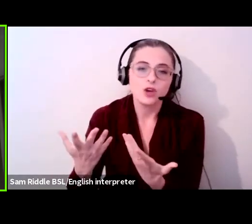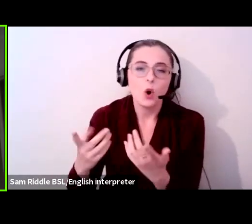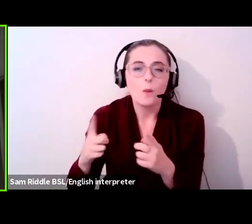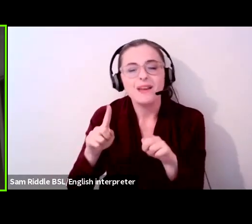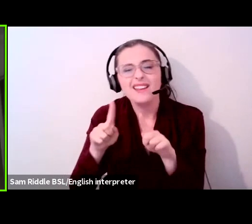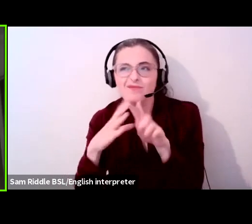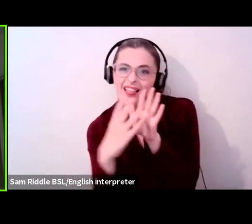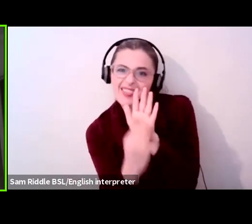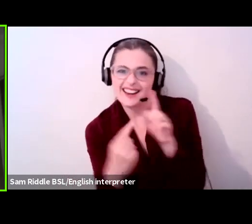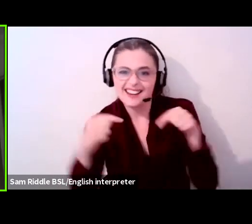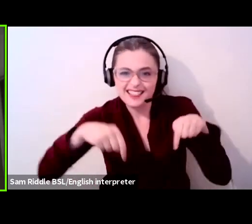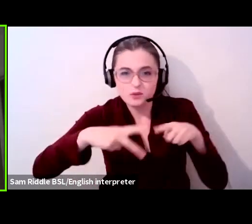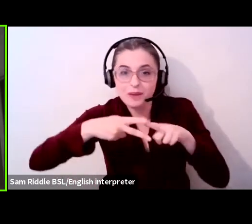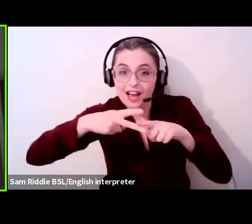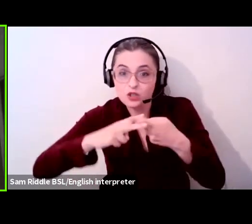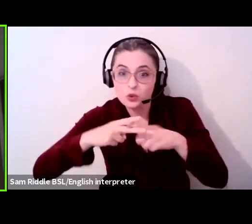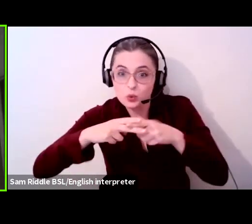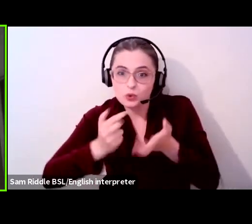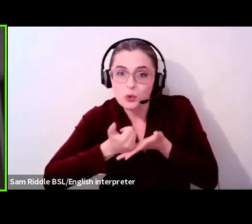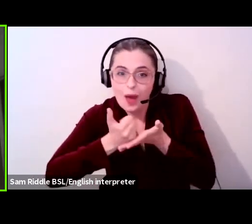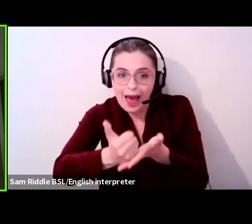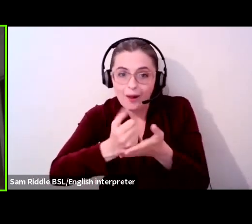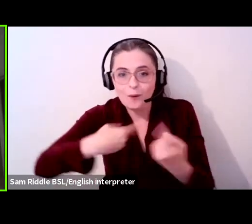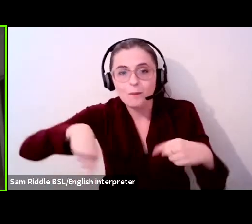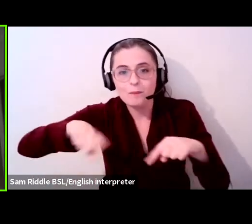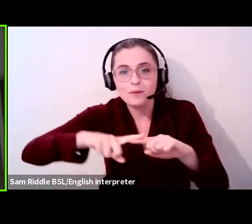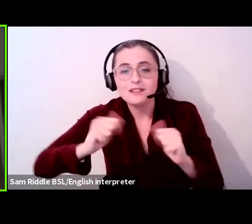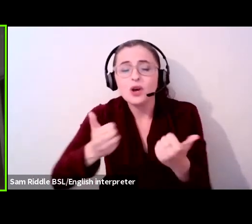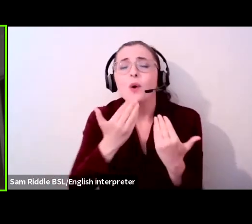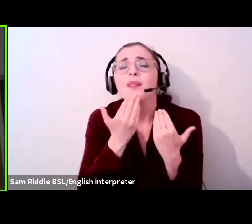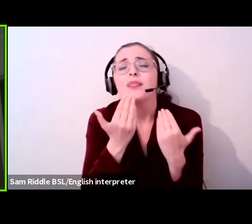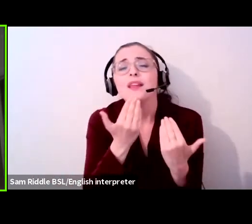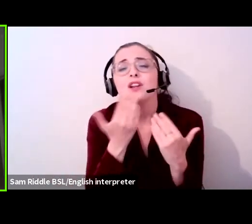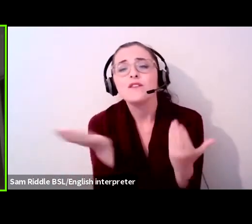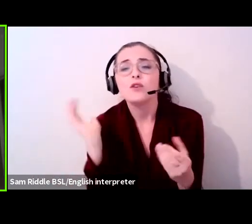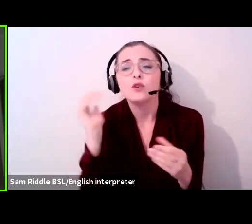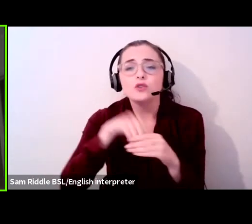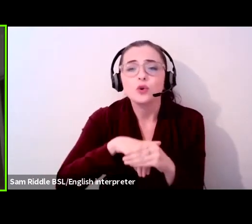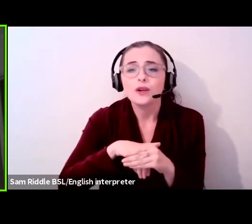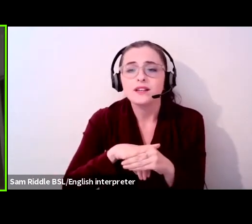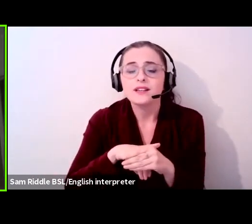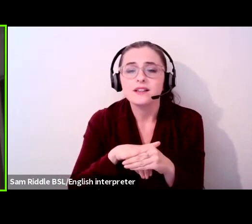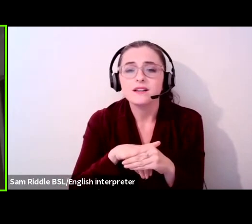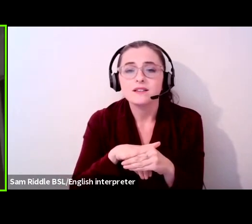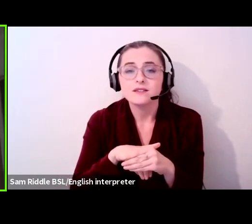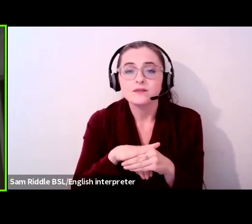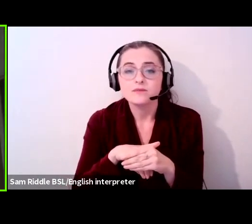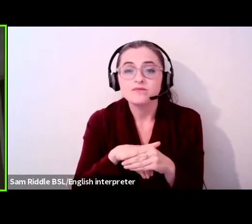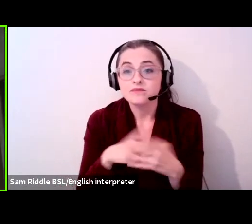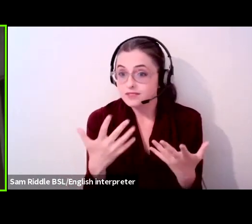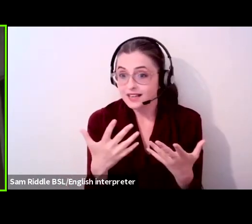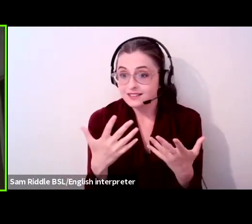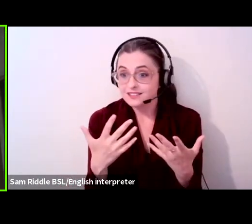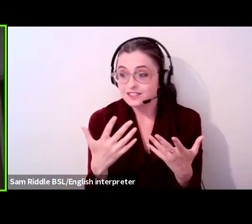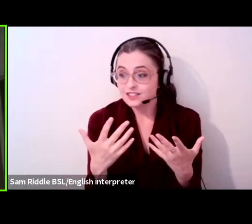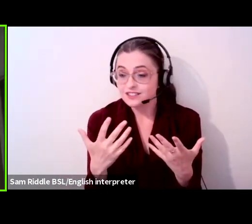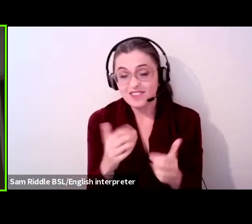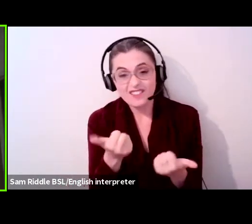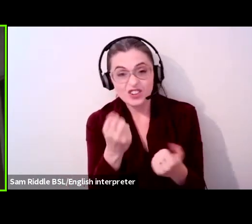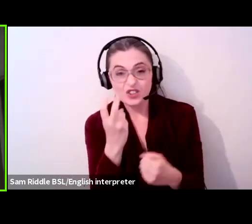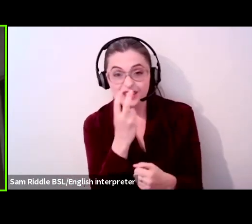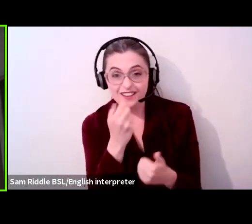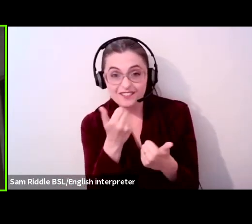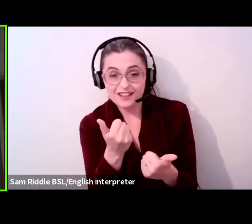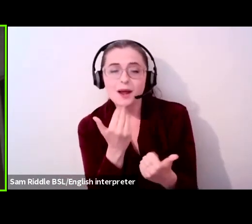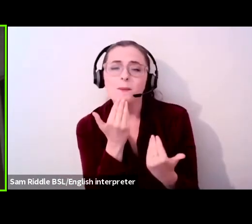tool to help people. So thank you everyone for joining us, and have a good evening, and please